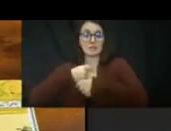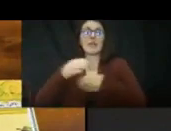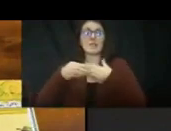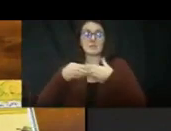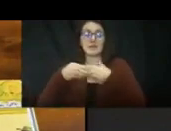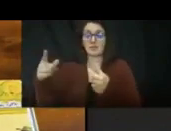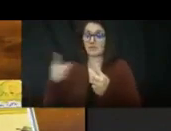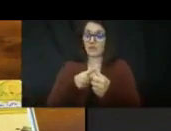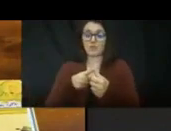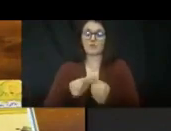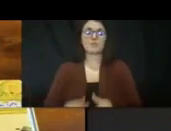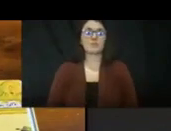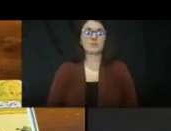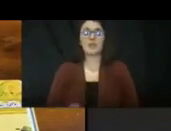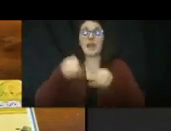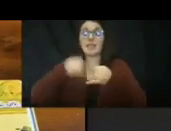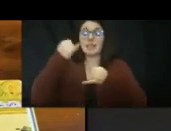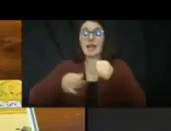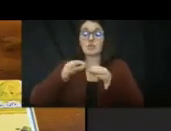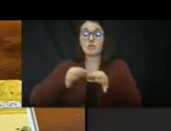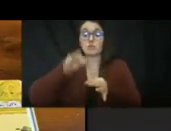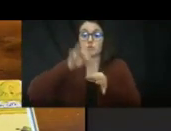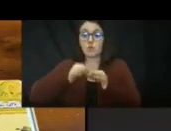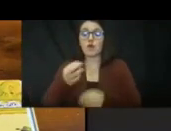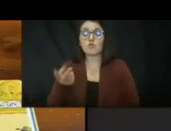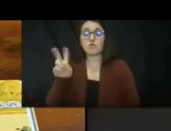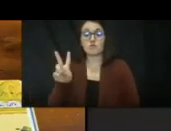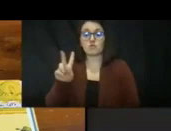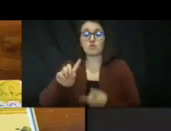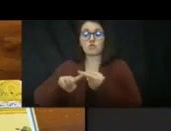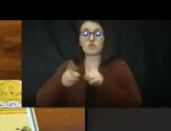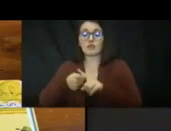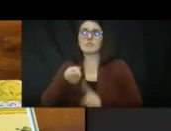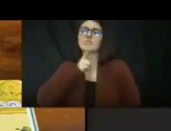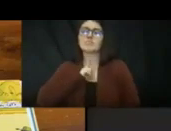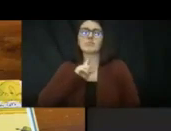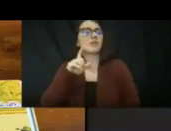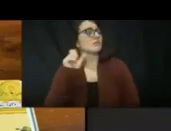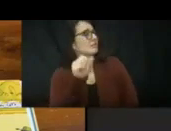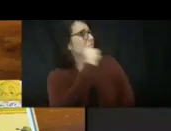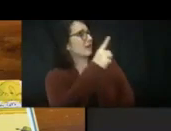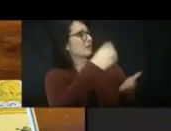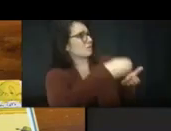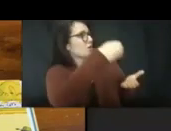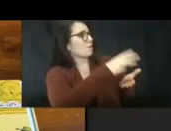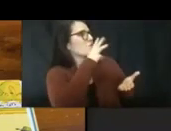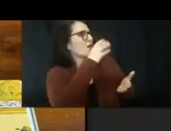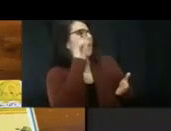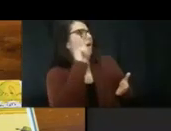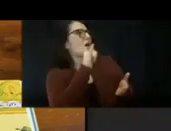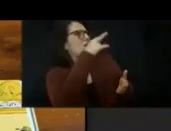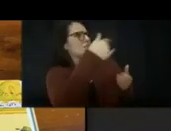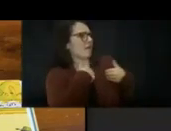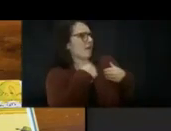The last straw. Max and Ollie are thirsty. Sally asks for a cup of water and then realizes it comes with a straw